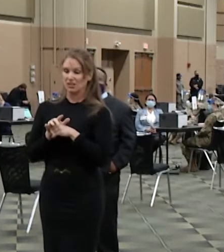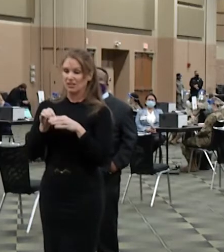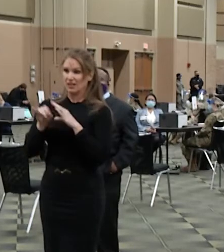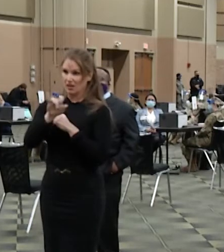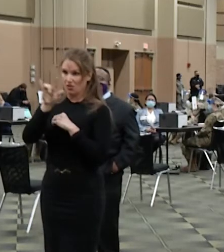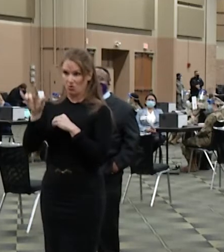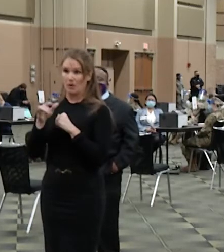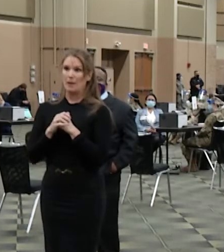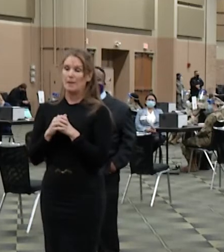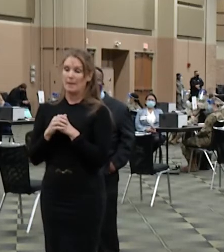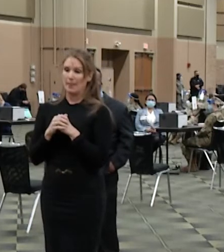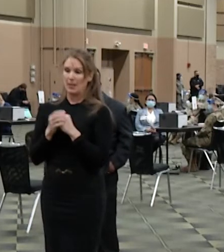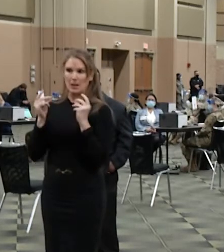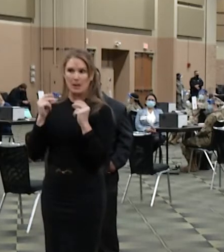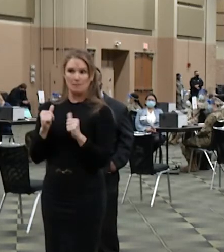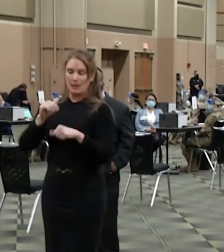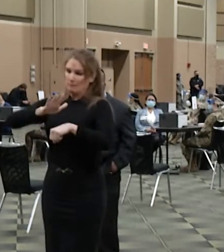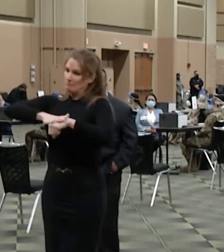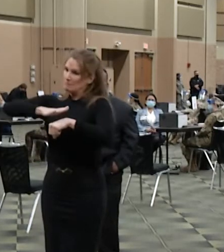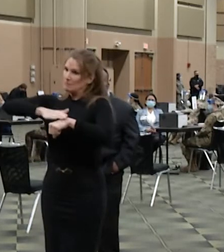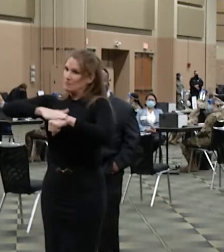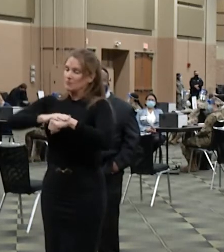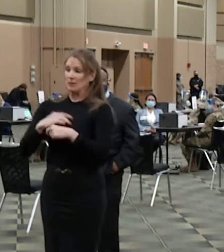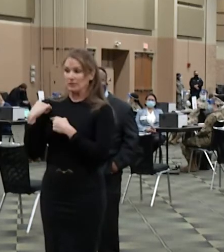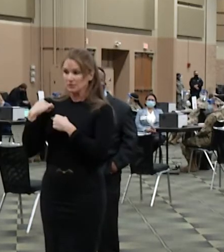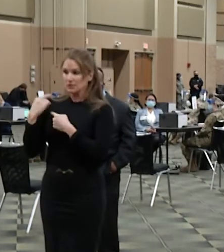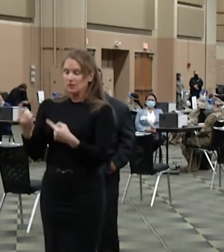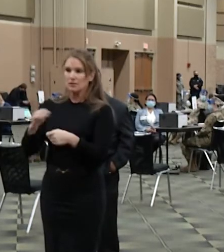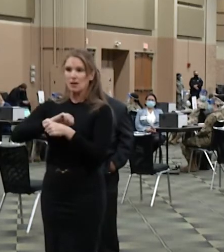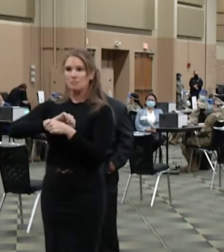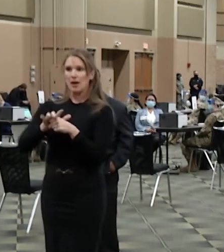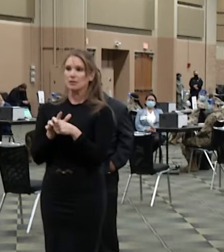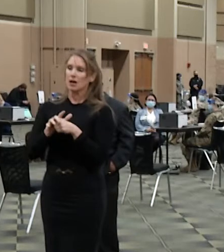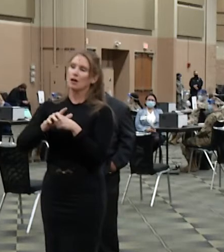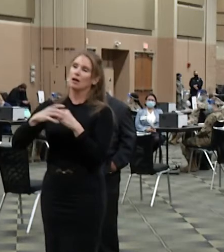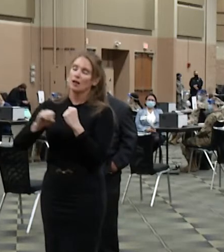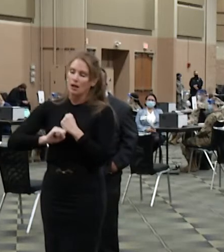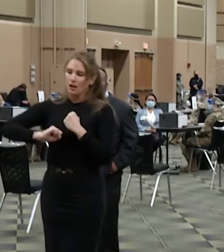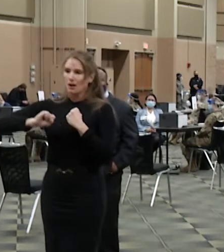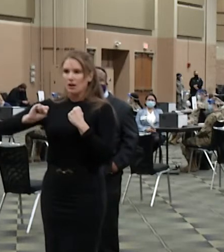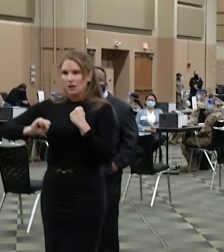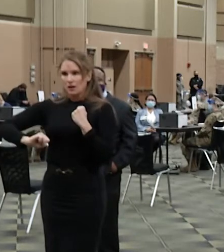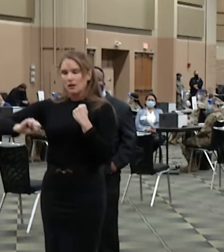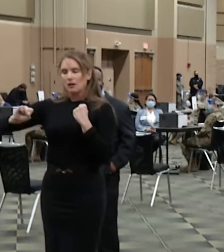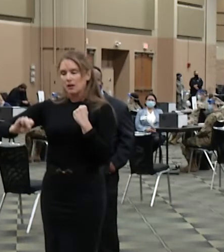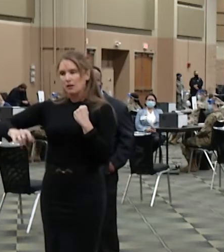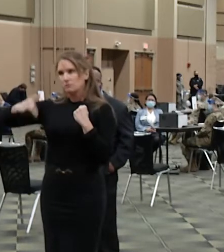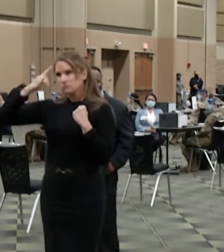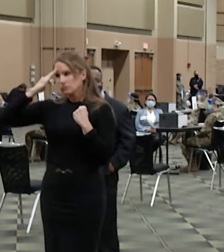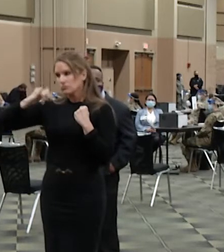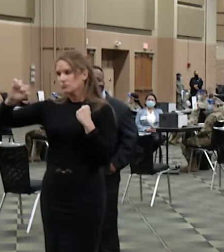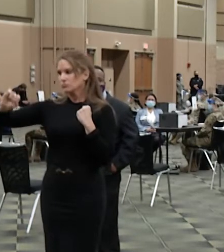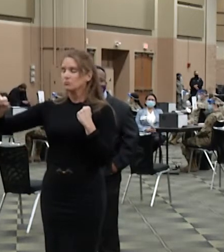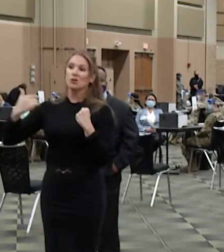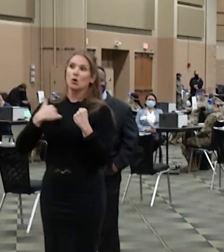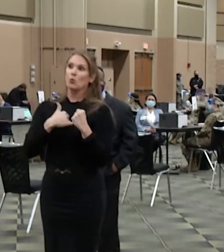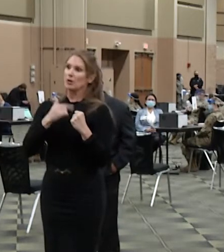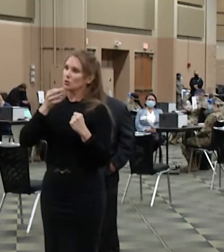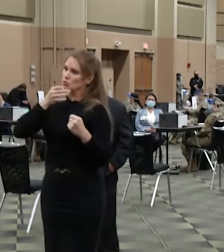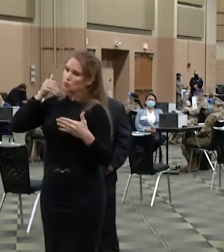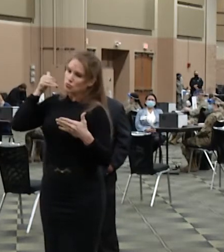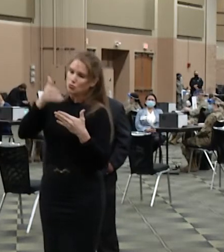Illinois. Since then, the pandemic has seemed to drag on for an eternity. We are fast